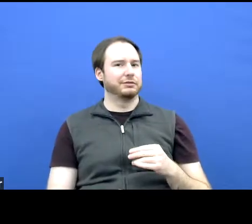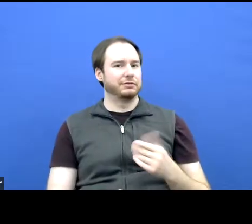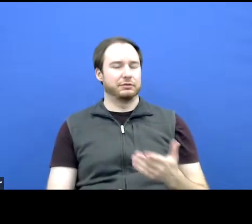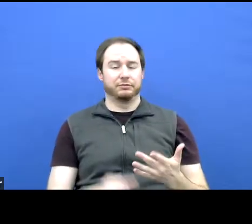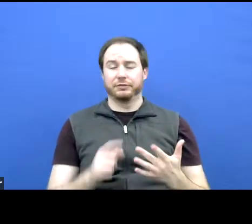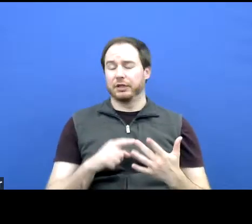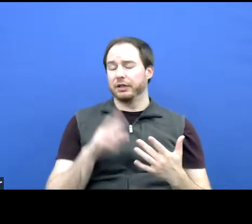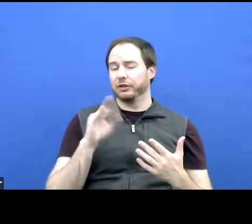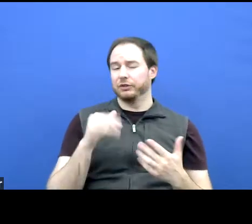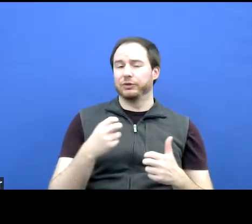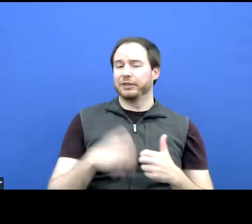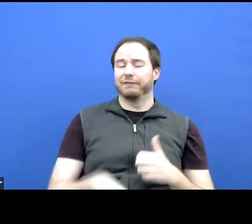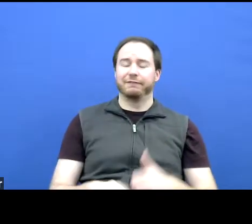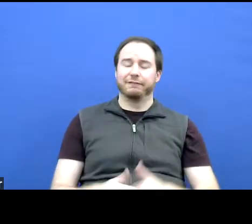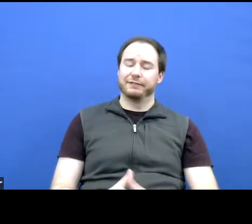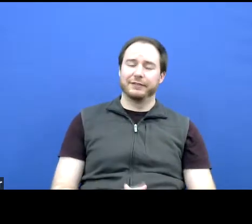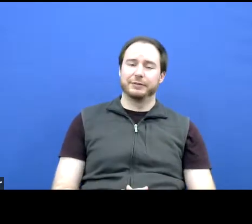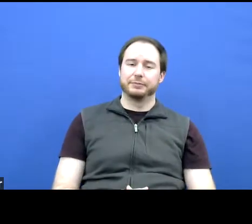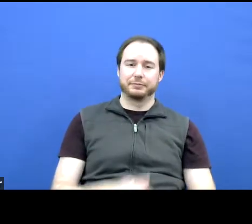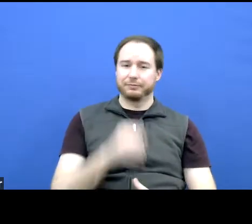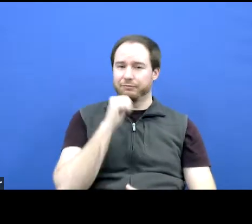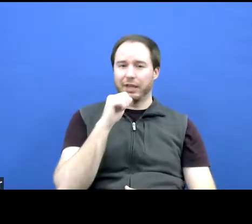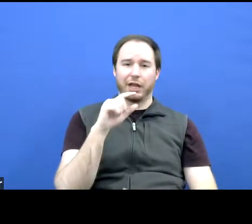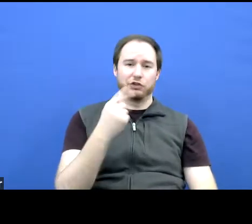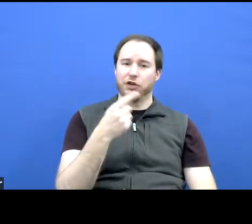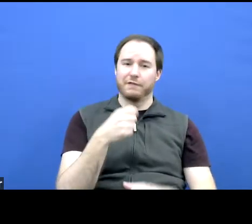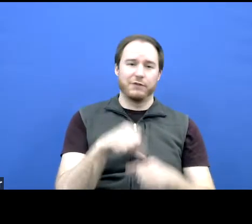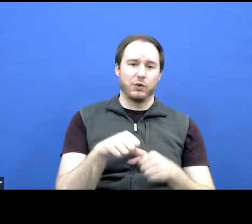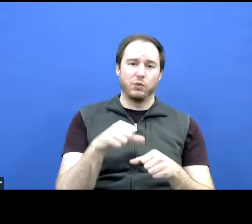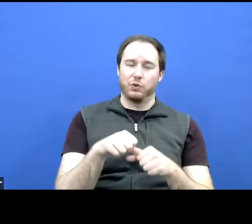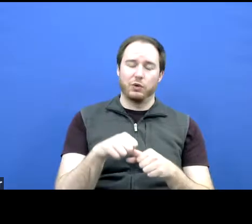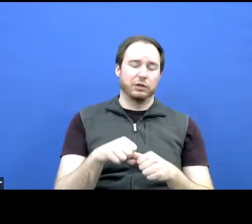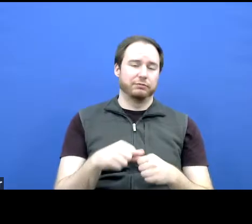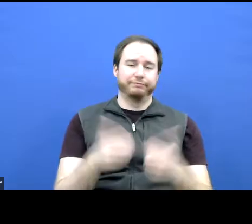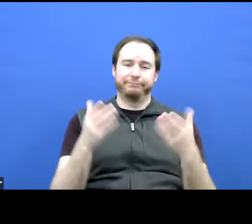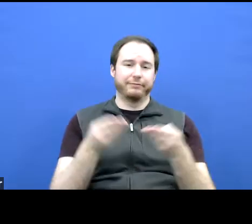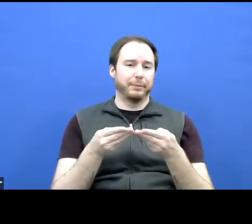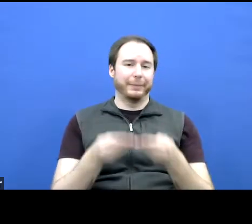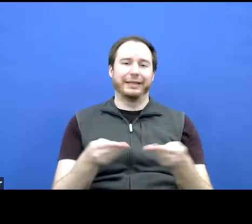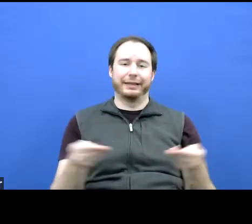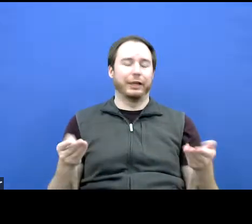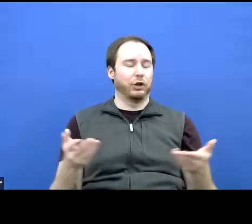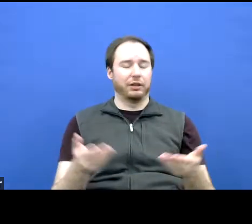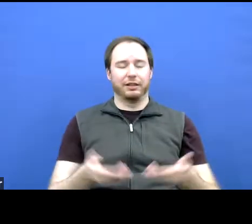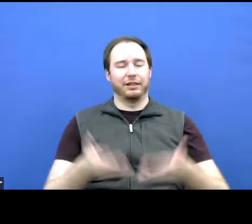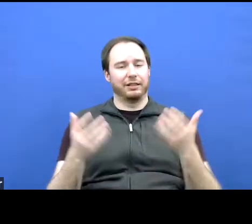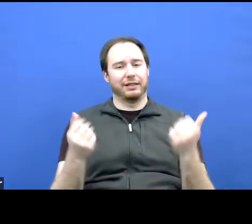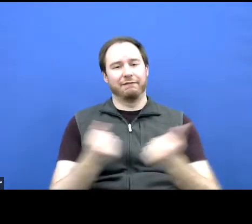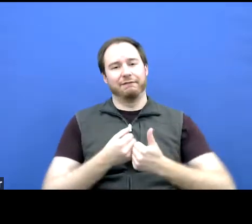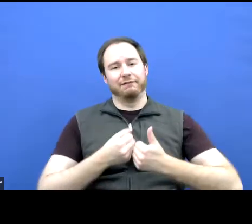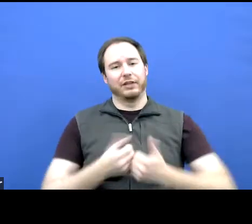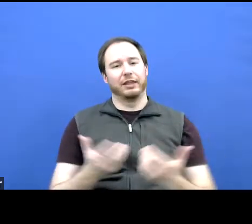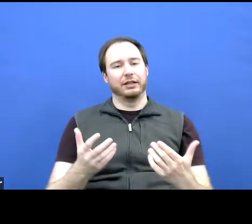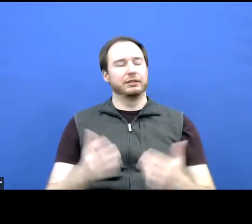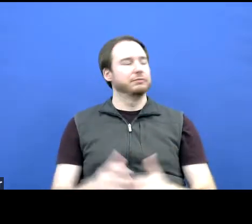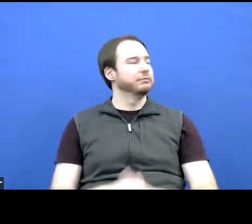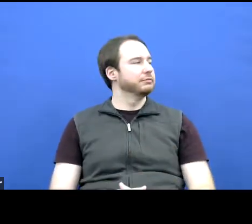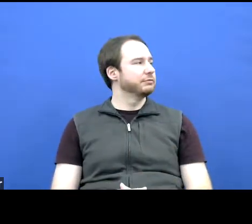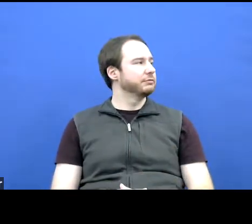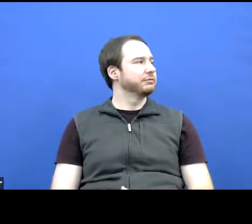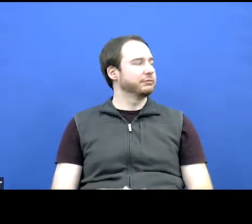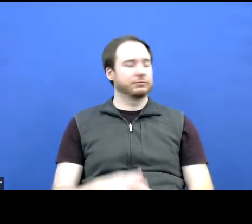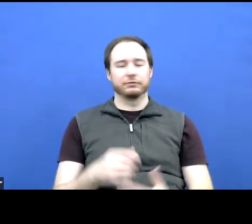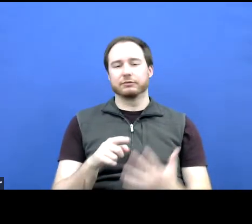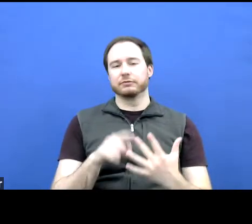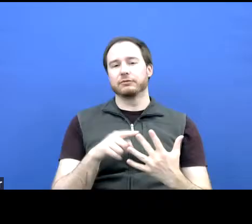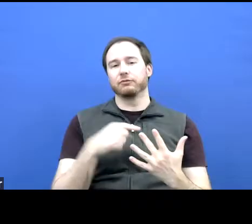it's tough. And it's not just the fuel prices, there's material. It's, in fact, we just